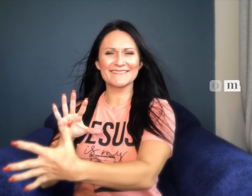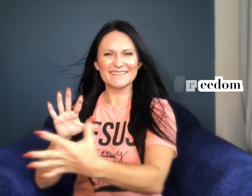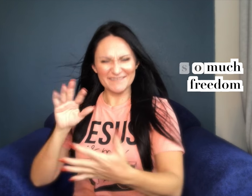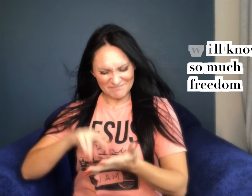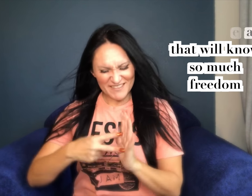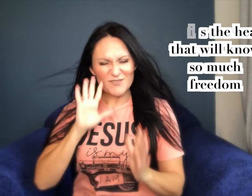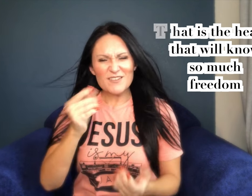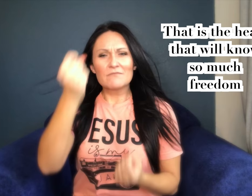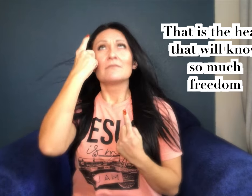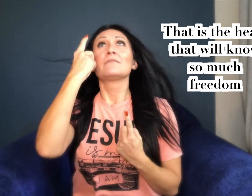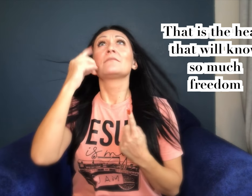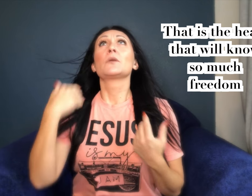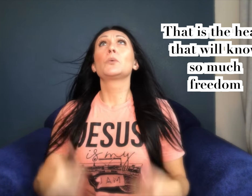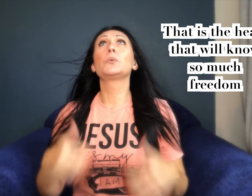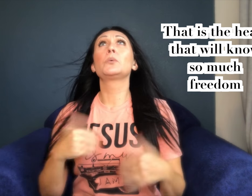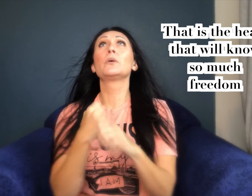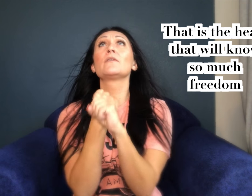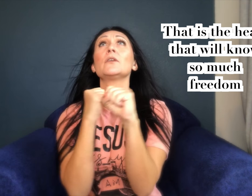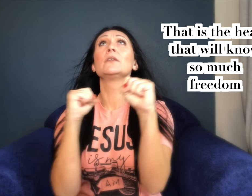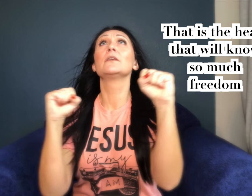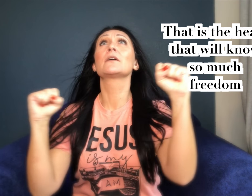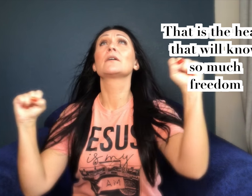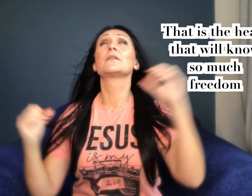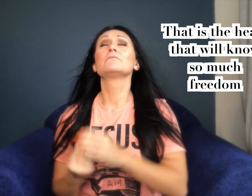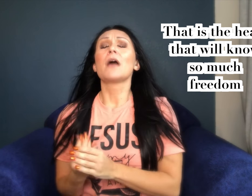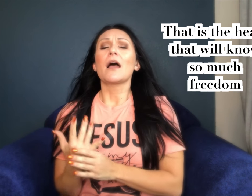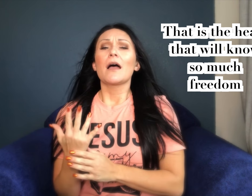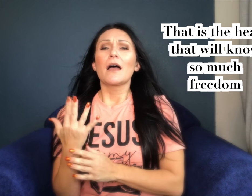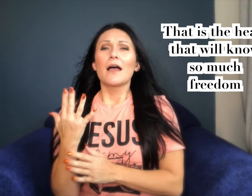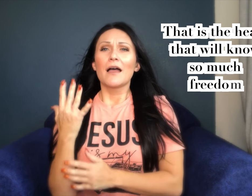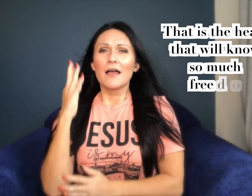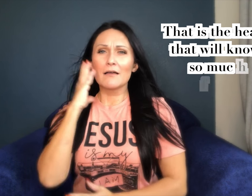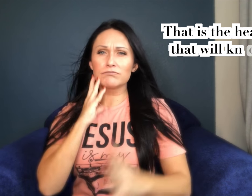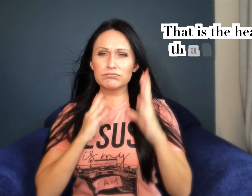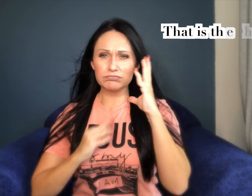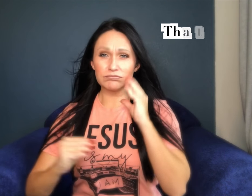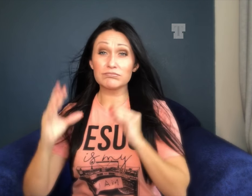heart that will know so much freedom.